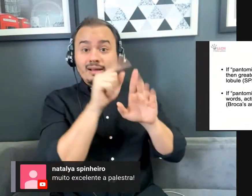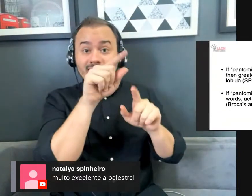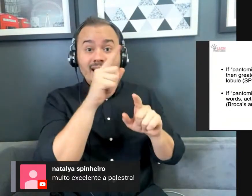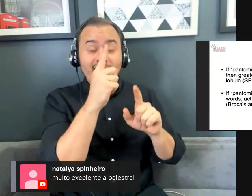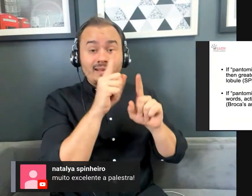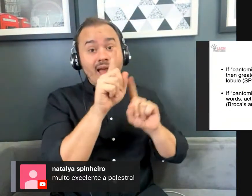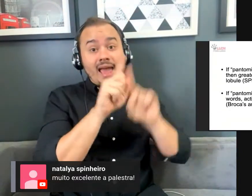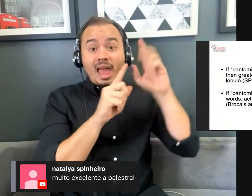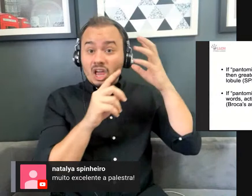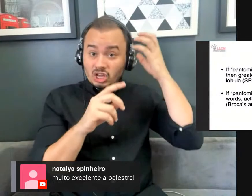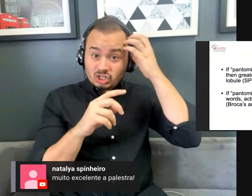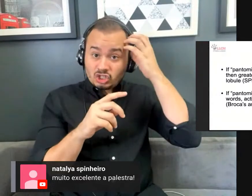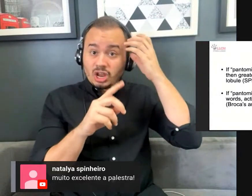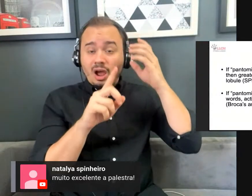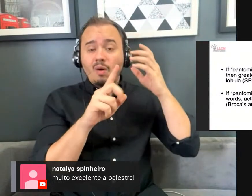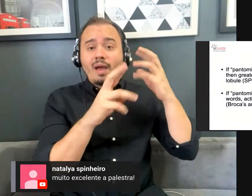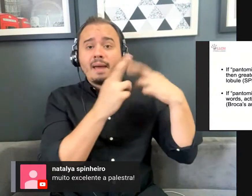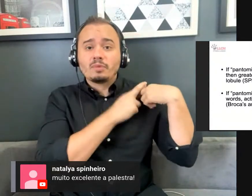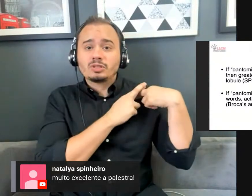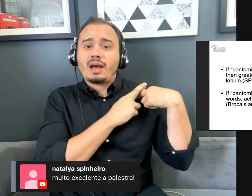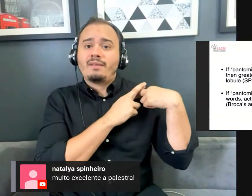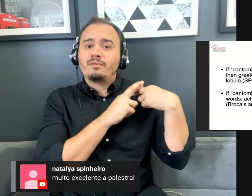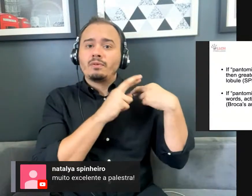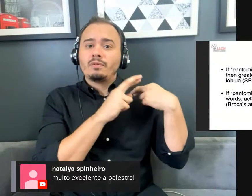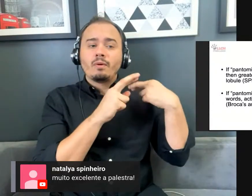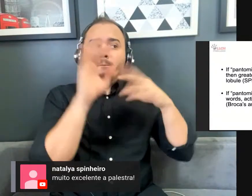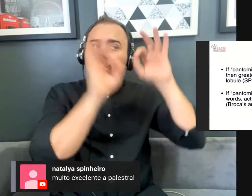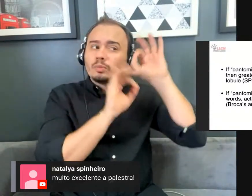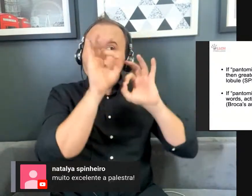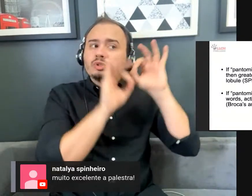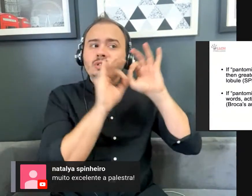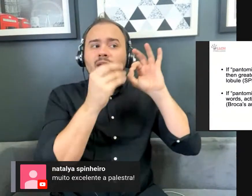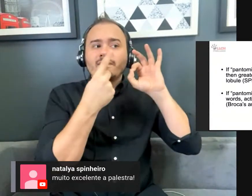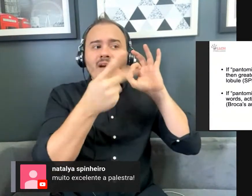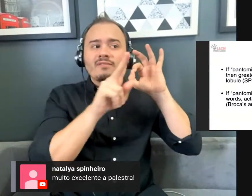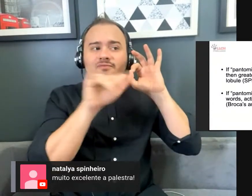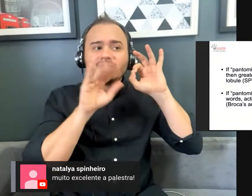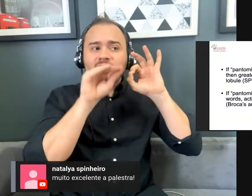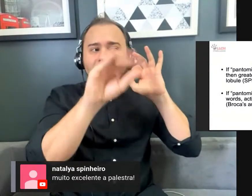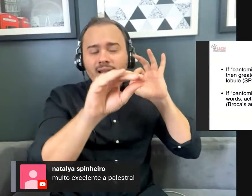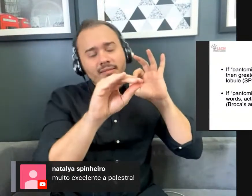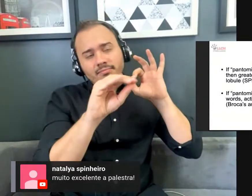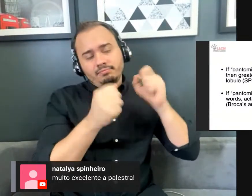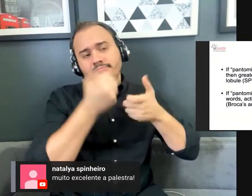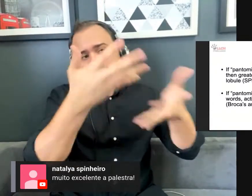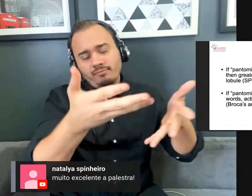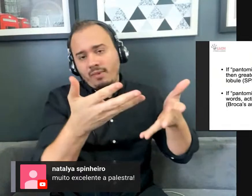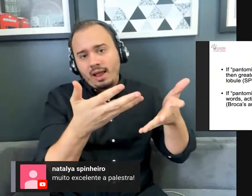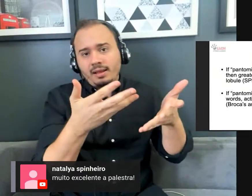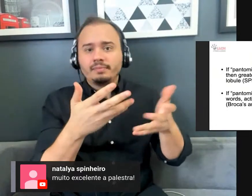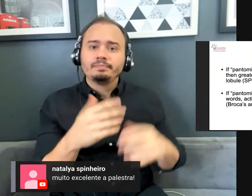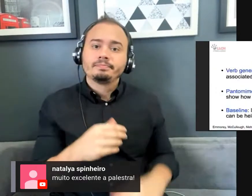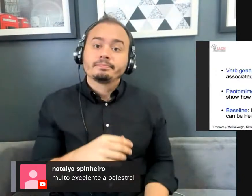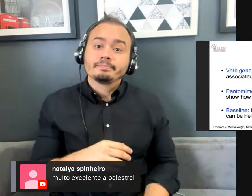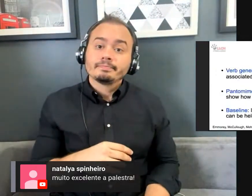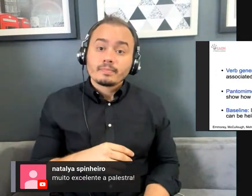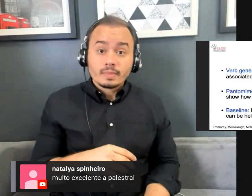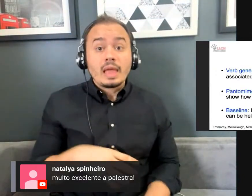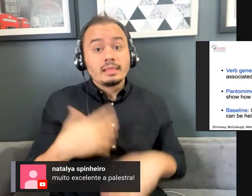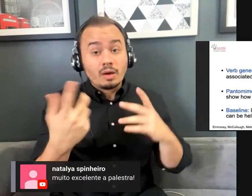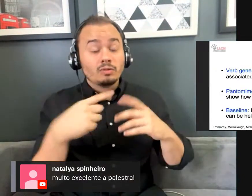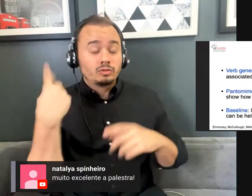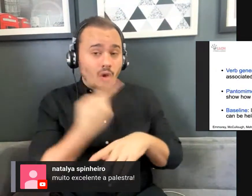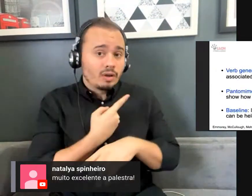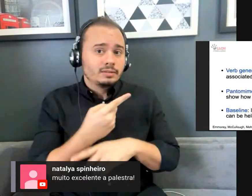If signs are patterning like words, we should see activation there. All right. So to test these hypotheses, we